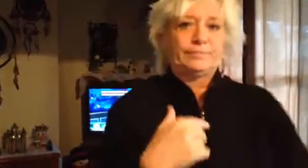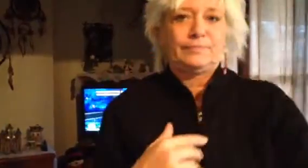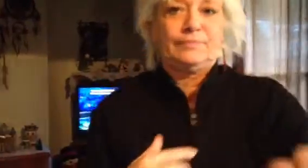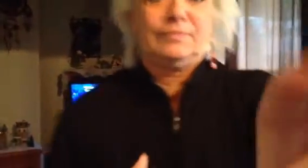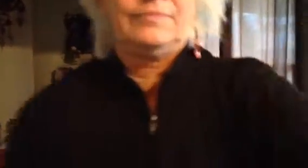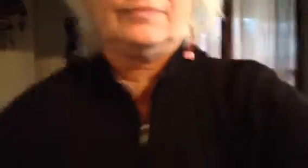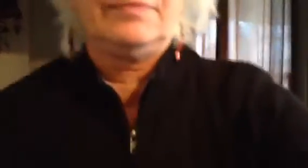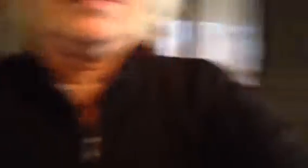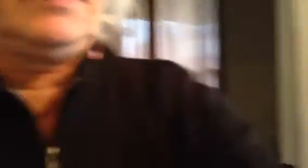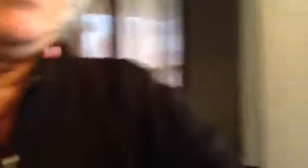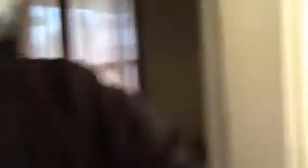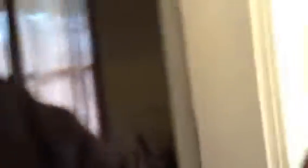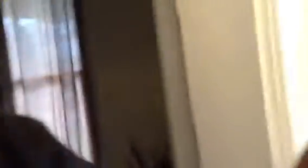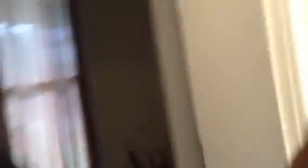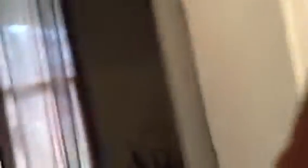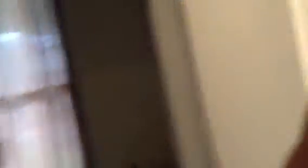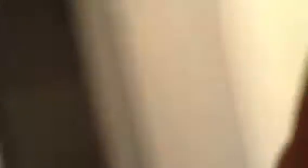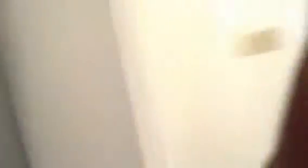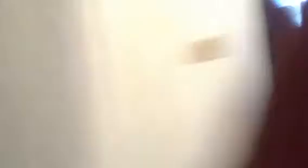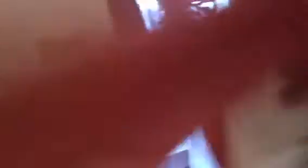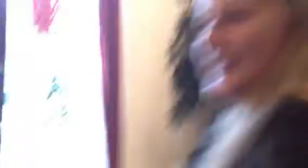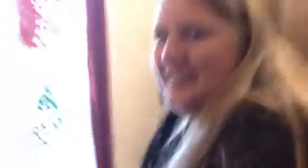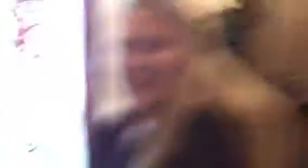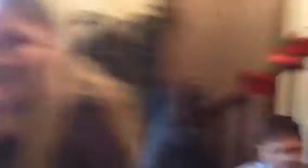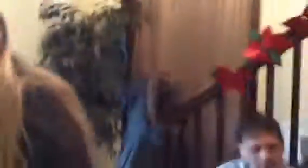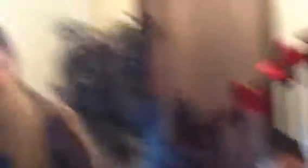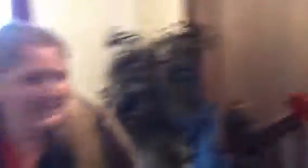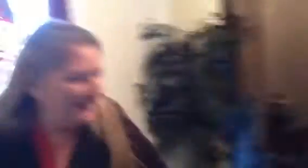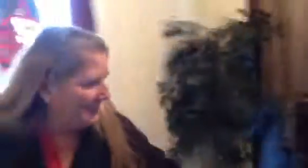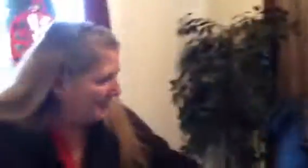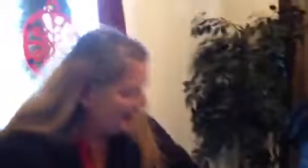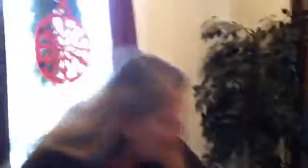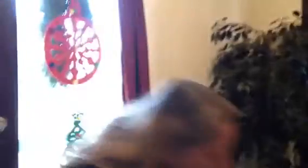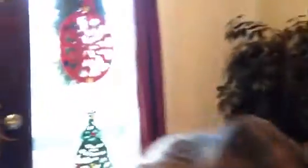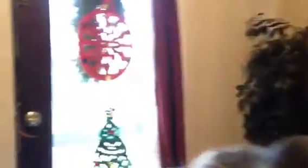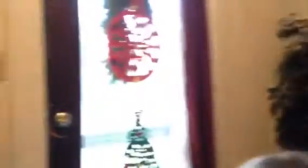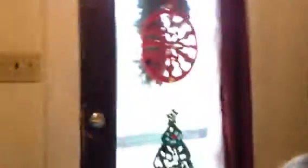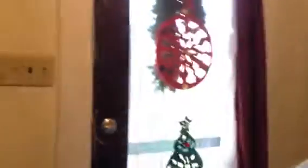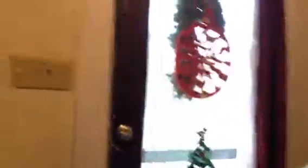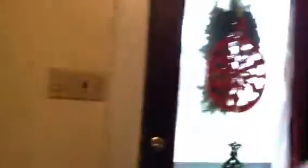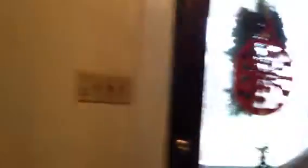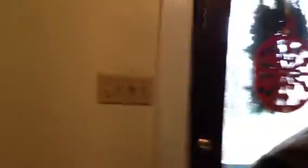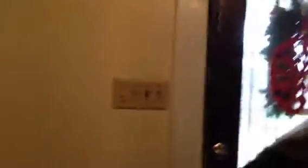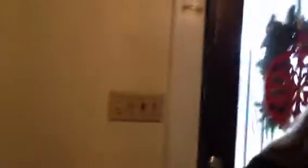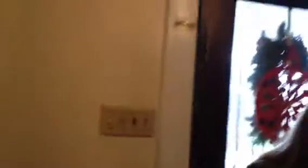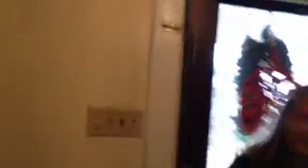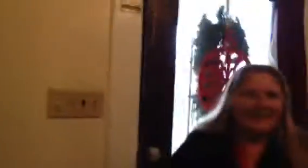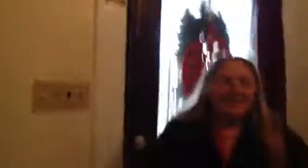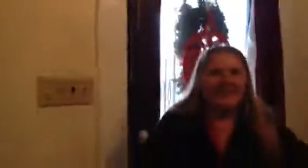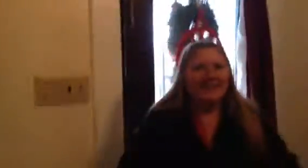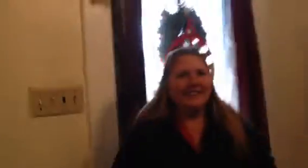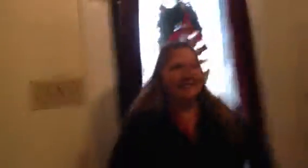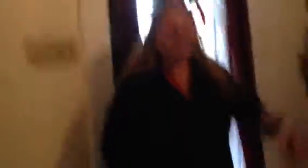Matthews from the outside to inside last week, I think has made him a faster defense. And I think it'll help him against this kind of misdirection